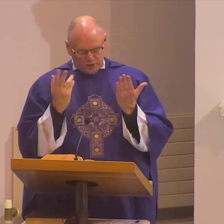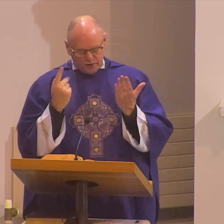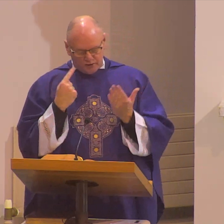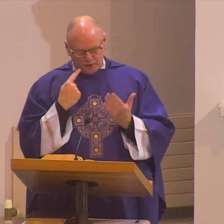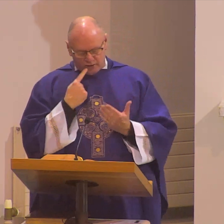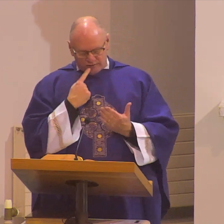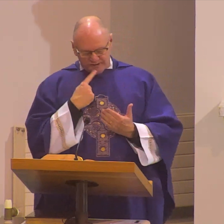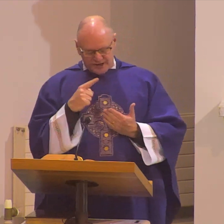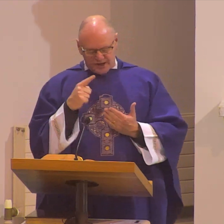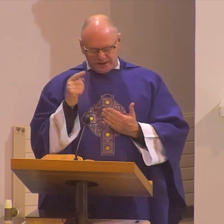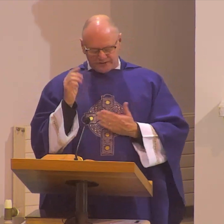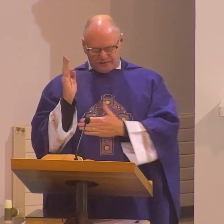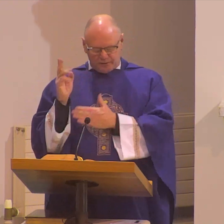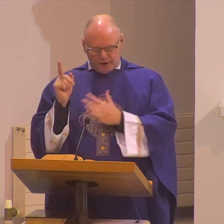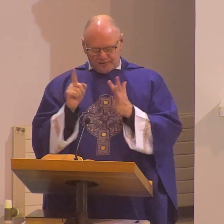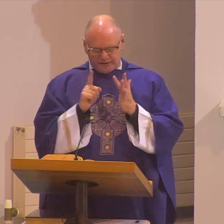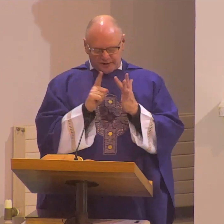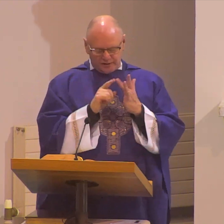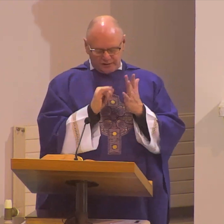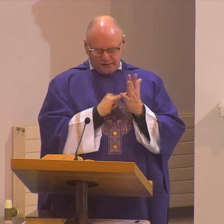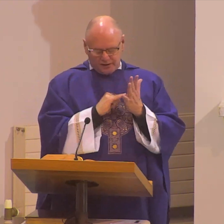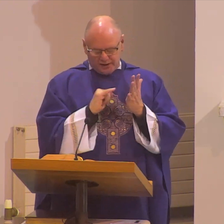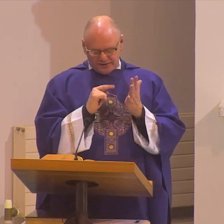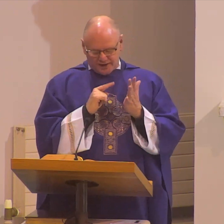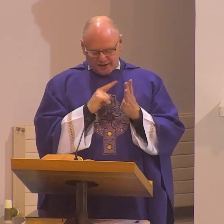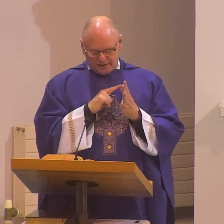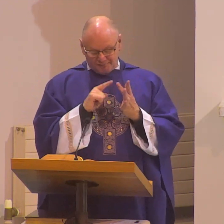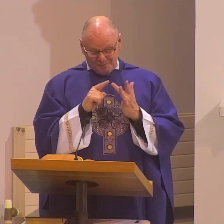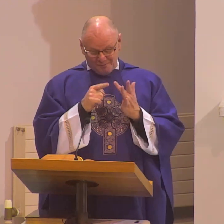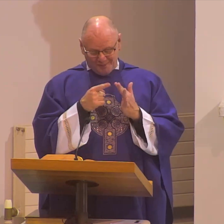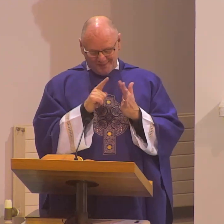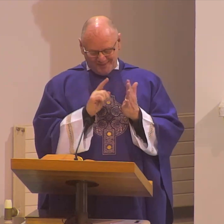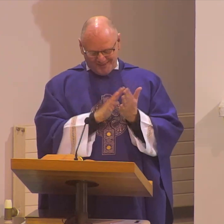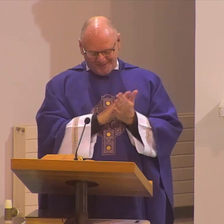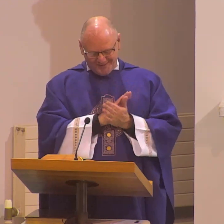book of the sayings of the prophet Isaiah.